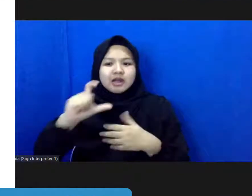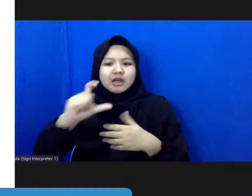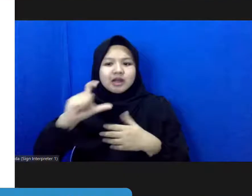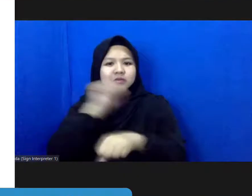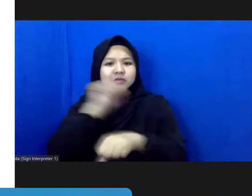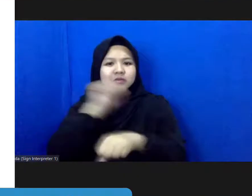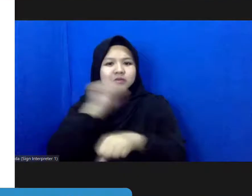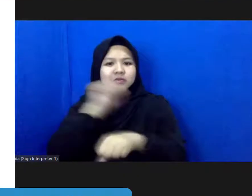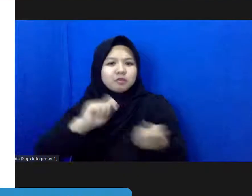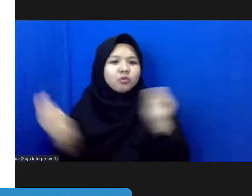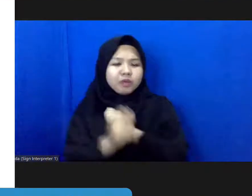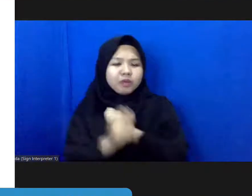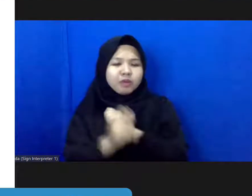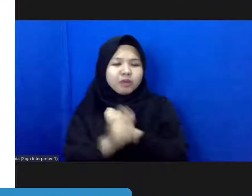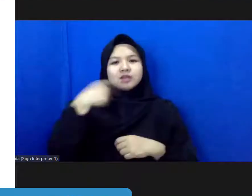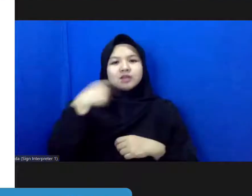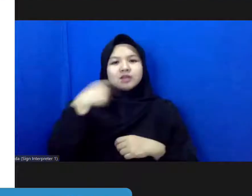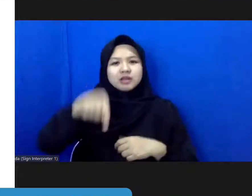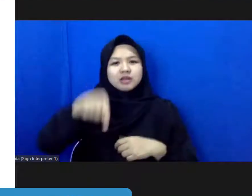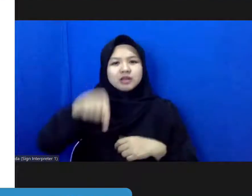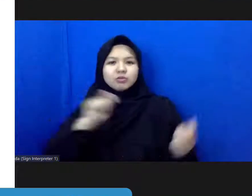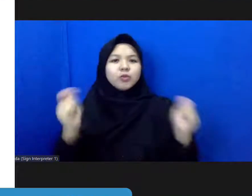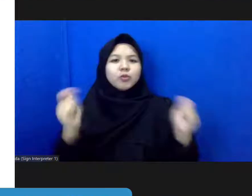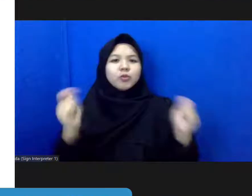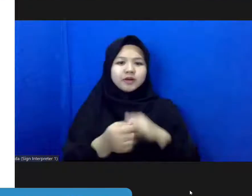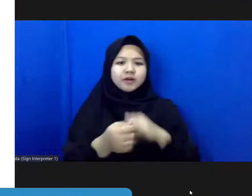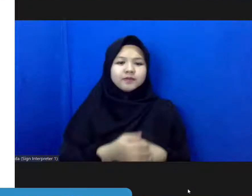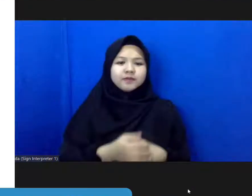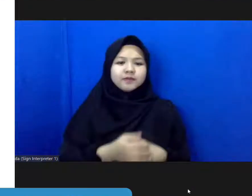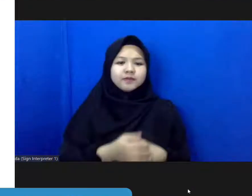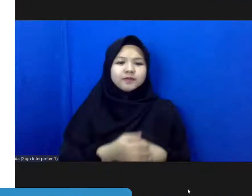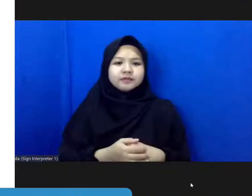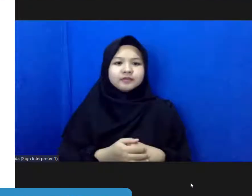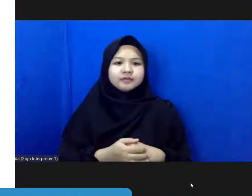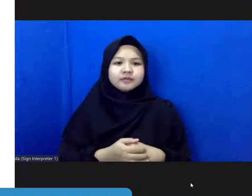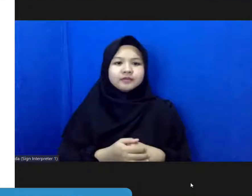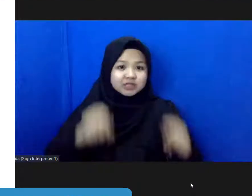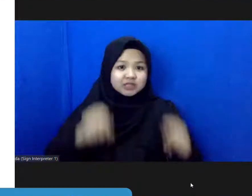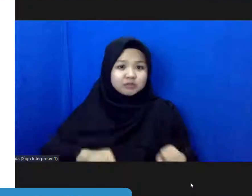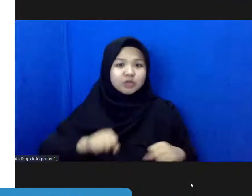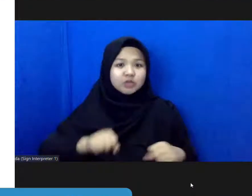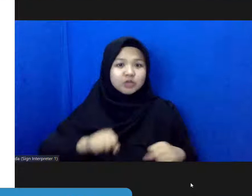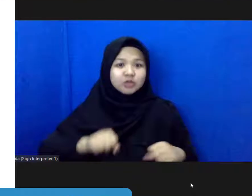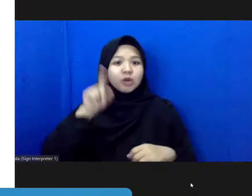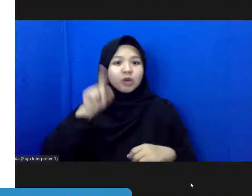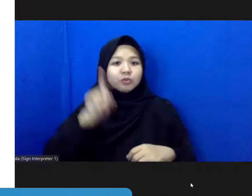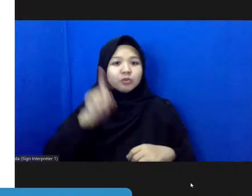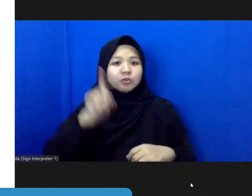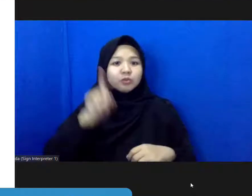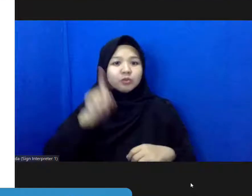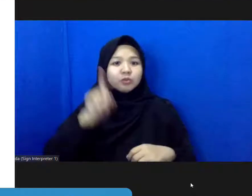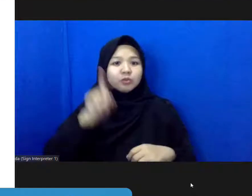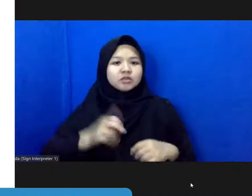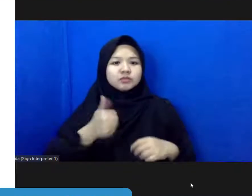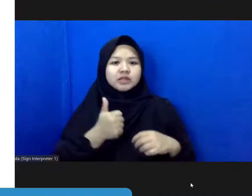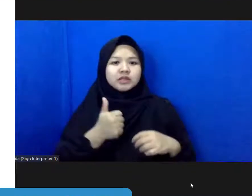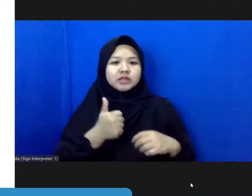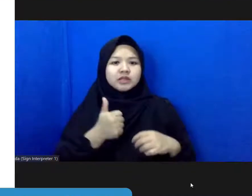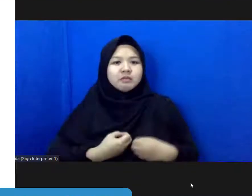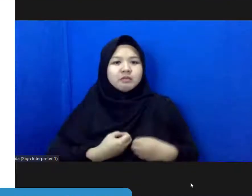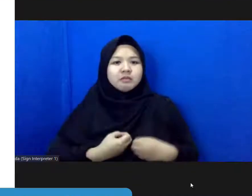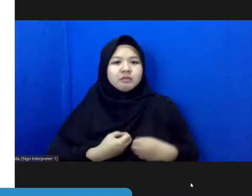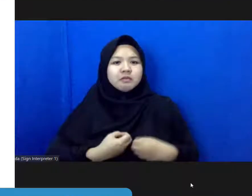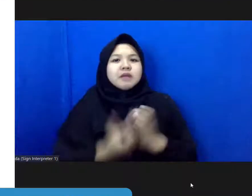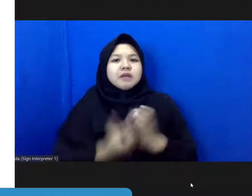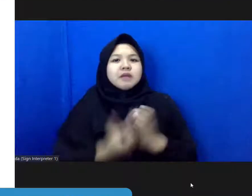now. So yeah, that's internally. The systems also needs to be, we have to be, to embrace ourselves, to change our system,